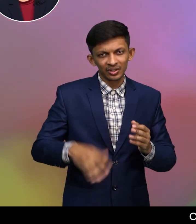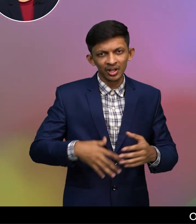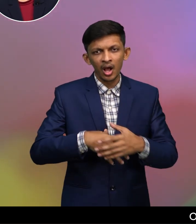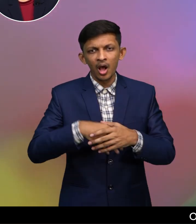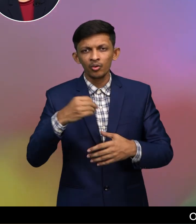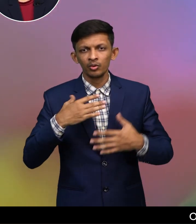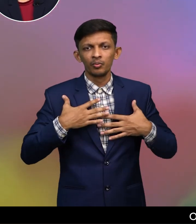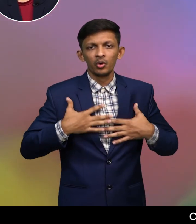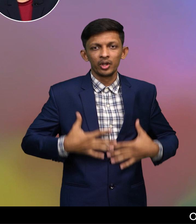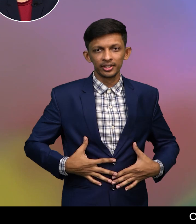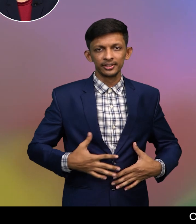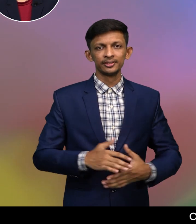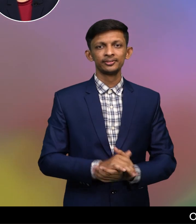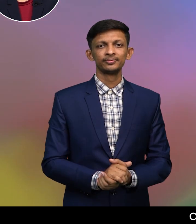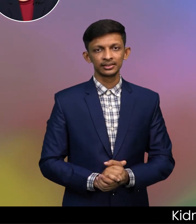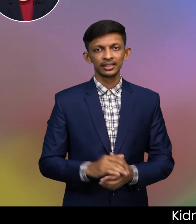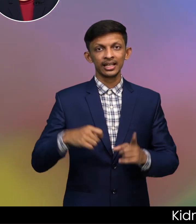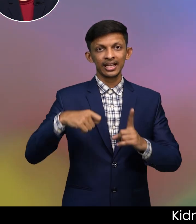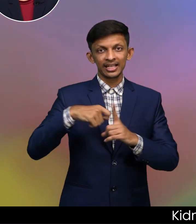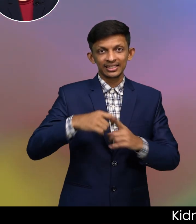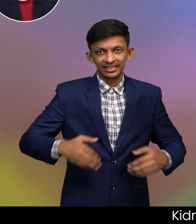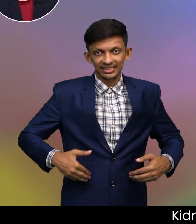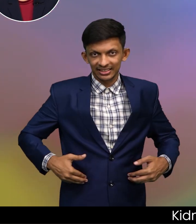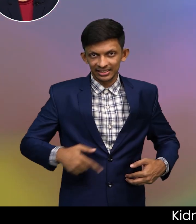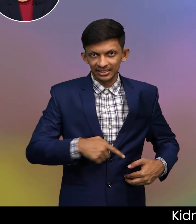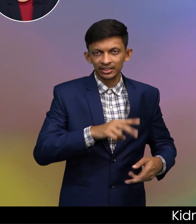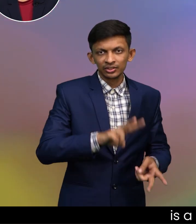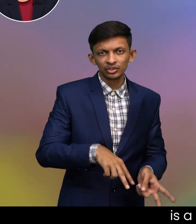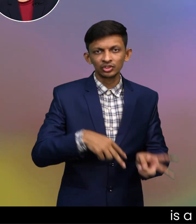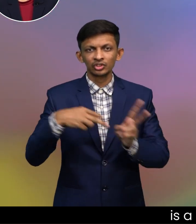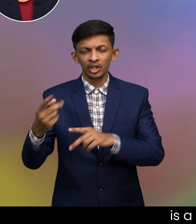Maintains water balance, osmoregulation,